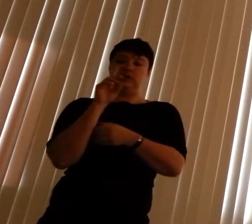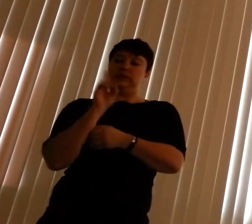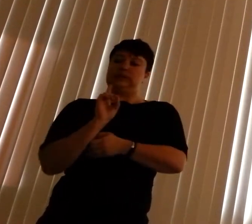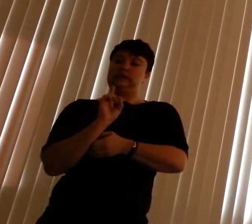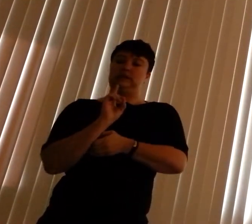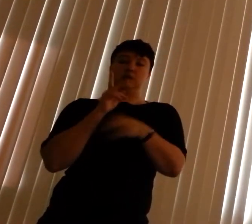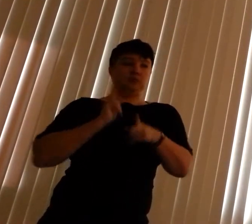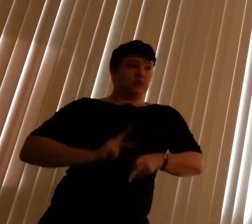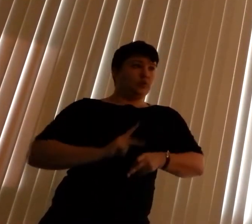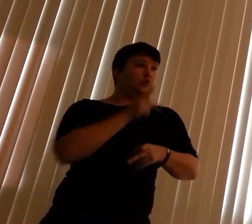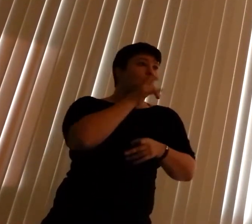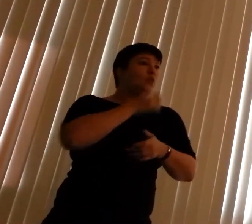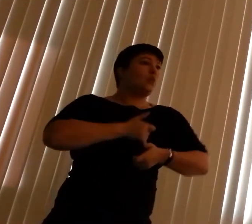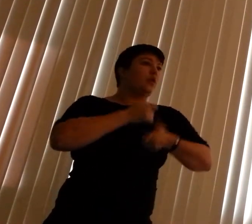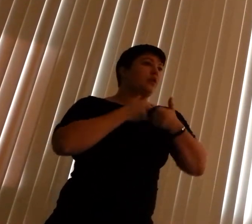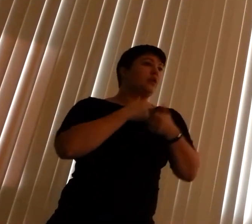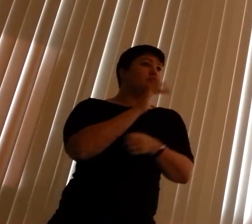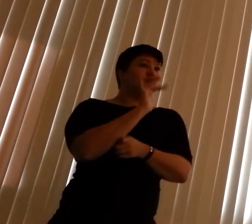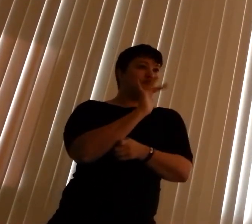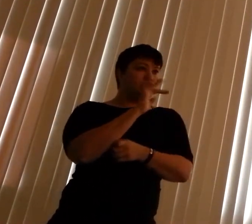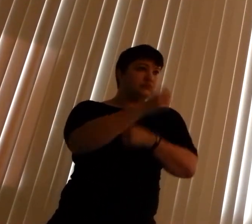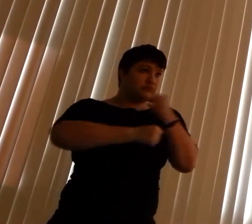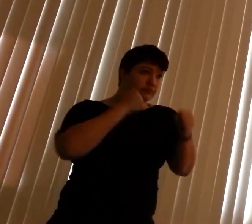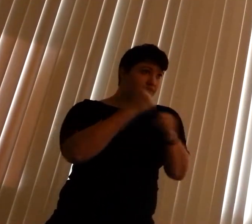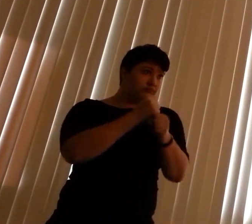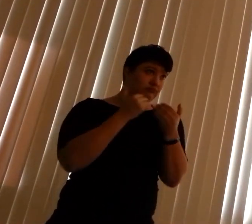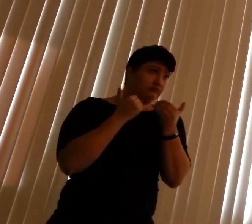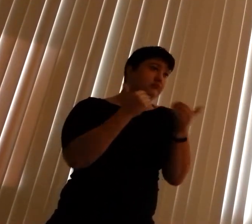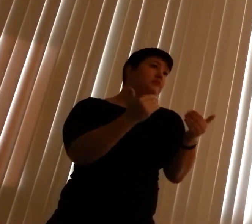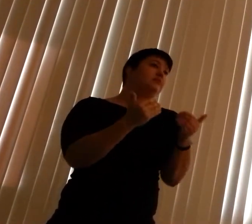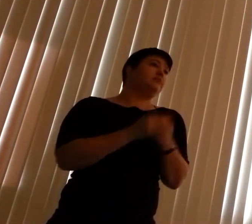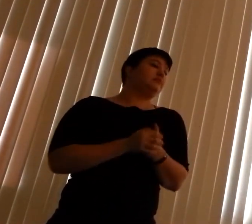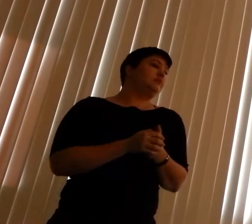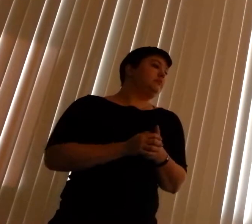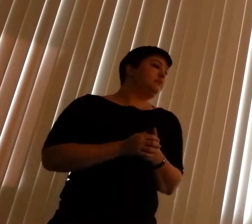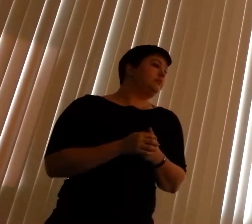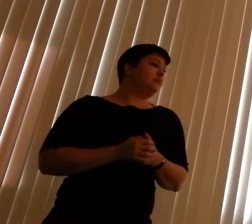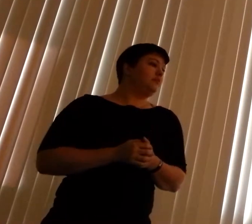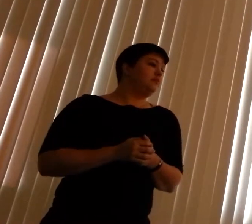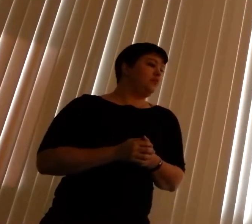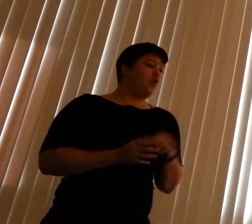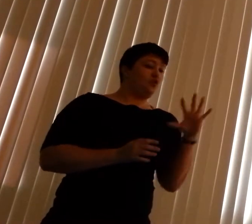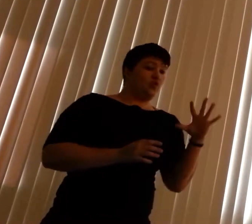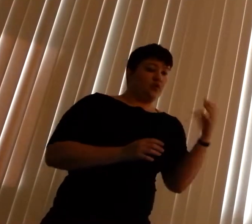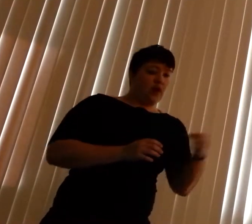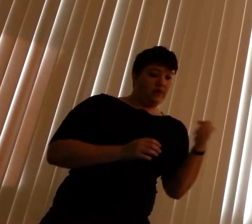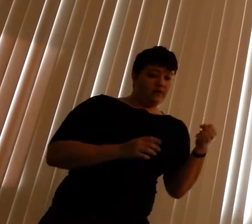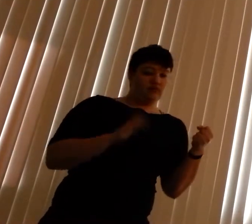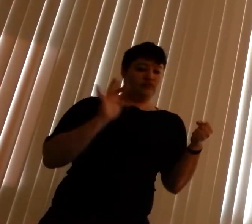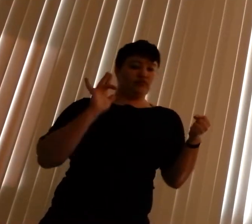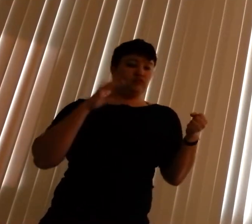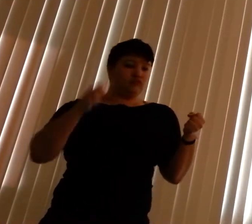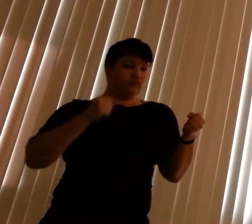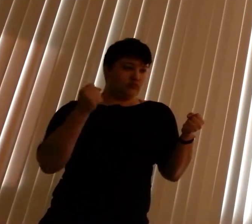25 years of the same high quality. 5 years versus 25 years.